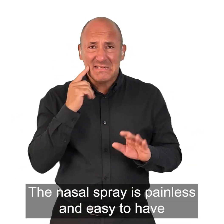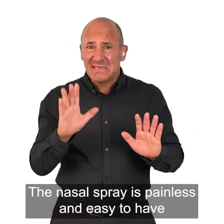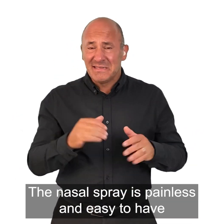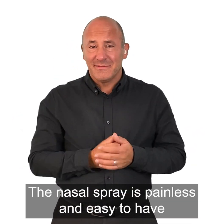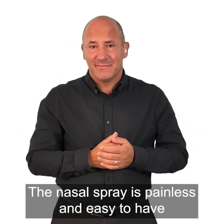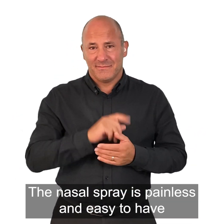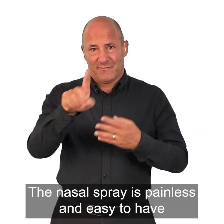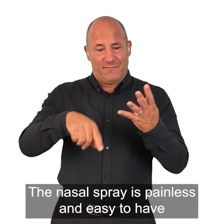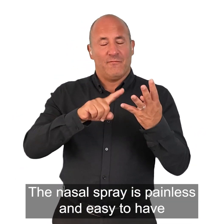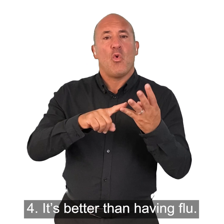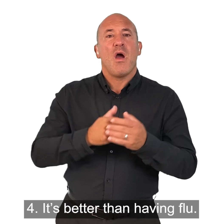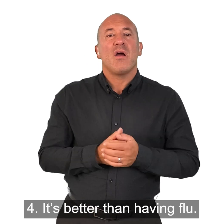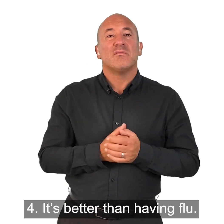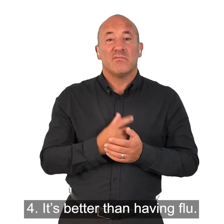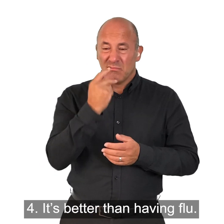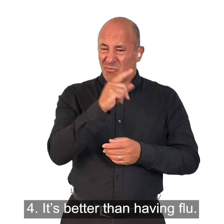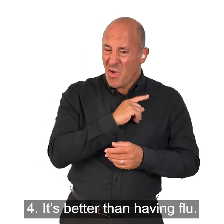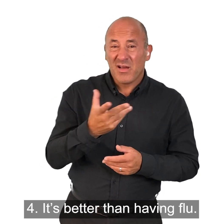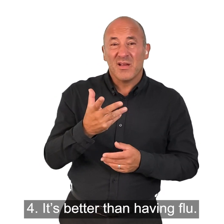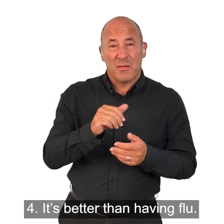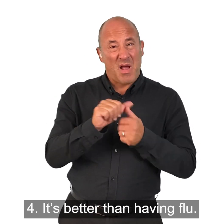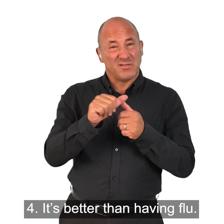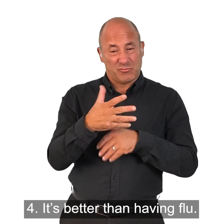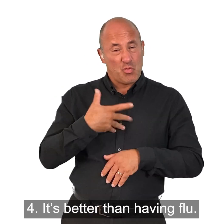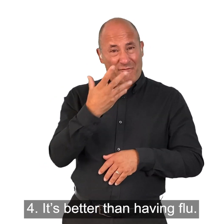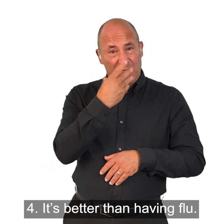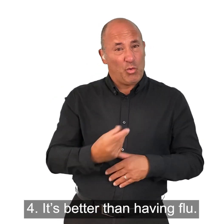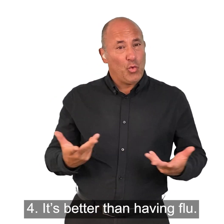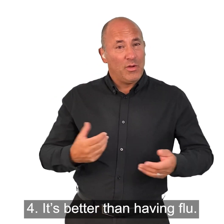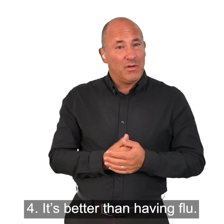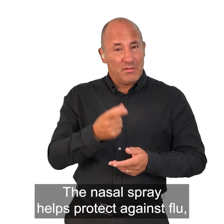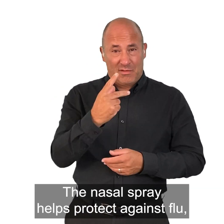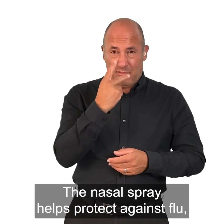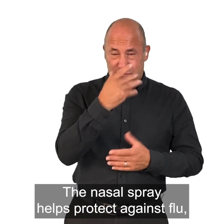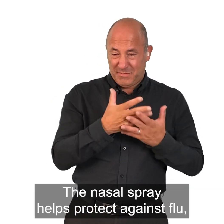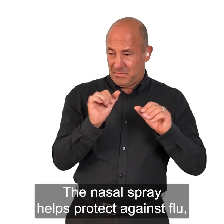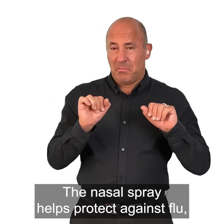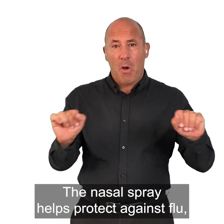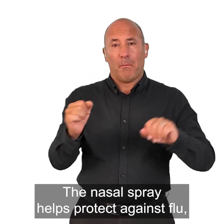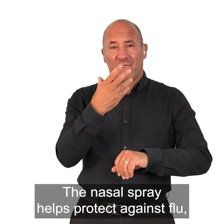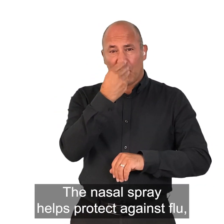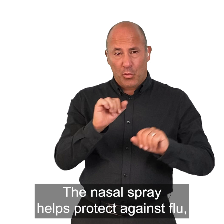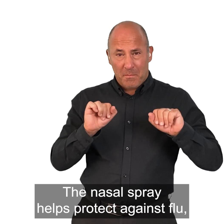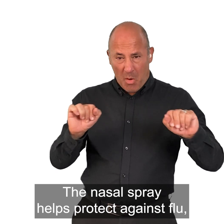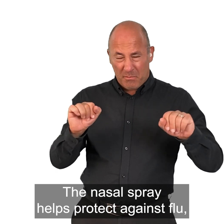painless and easy to have. 4. It's better than having flu. The nasal spray helps protect against